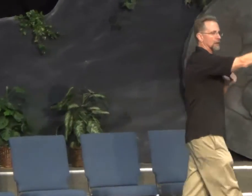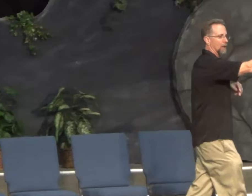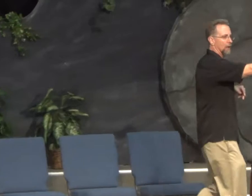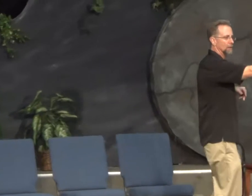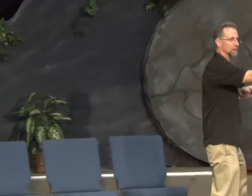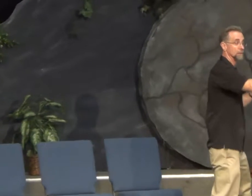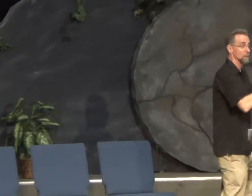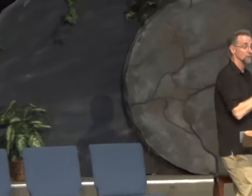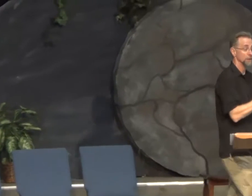And she went away.